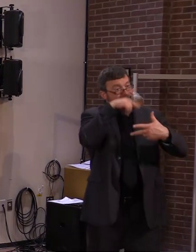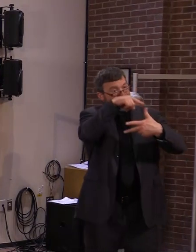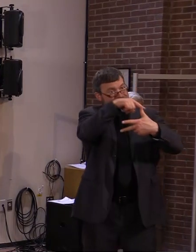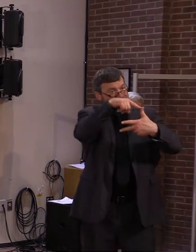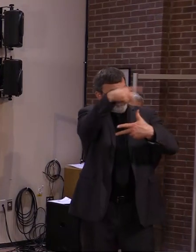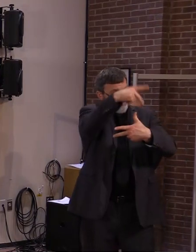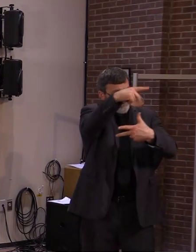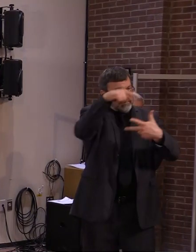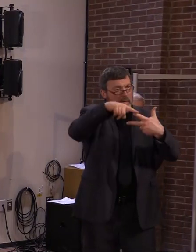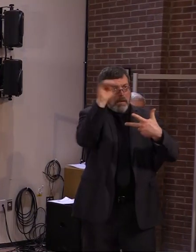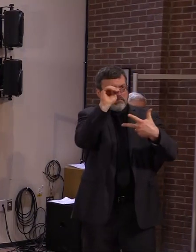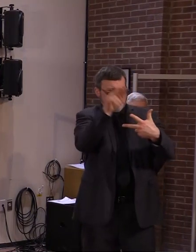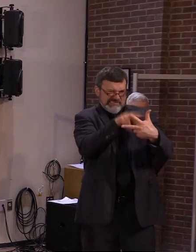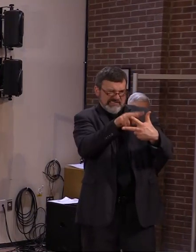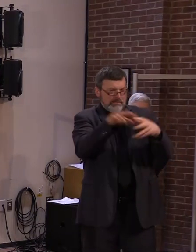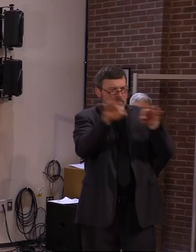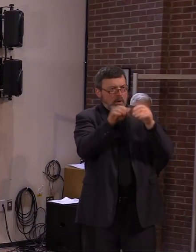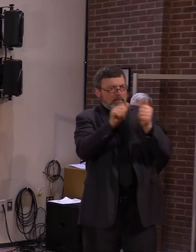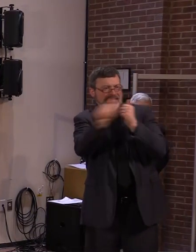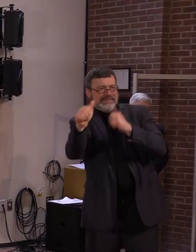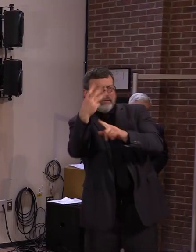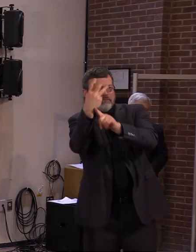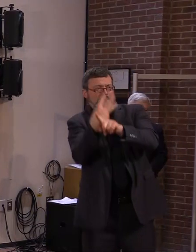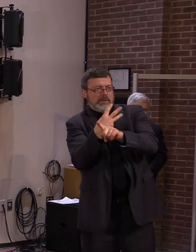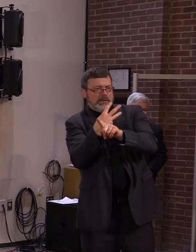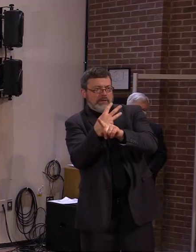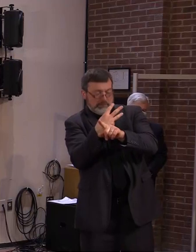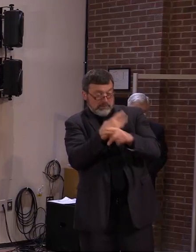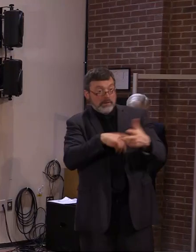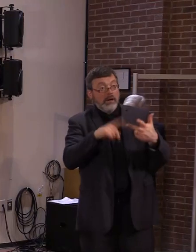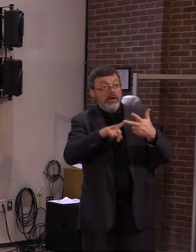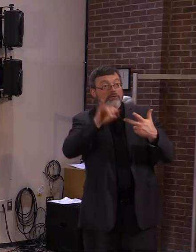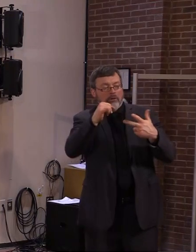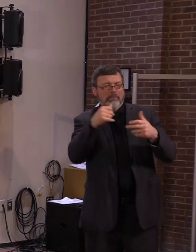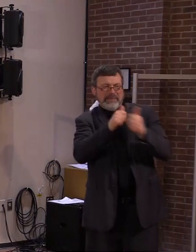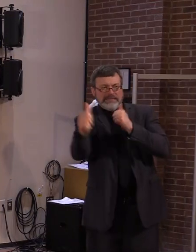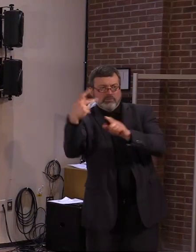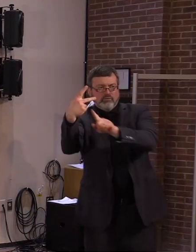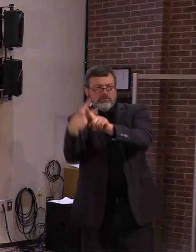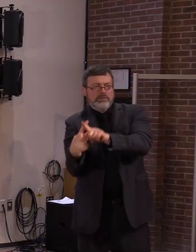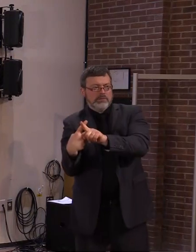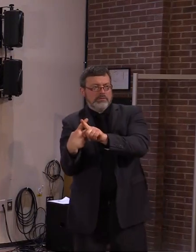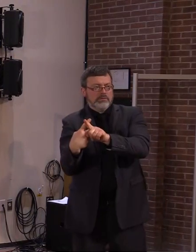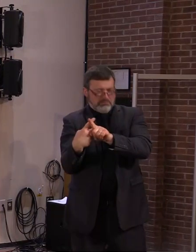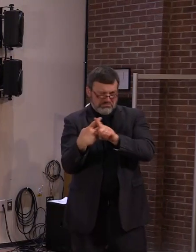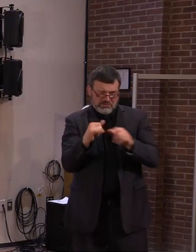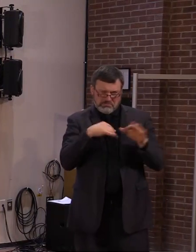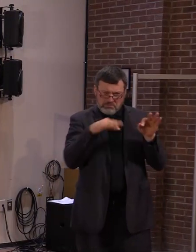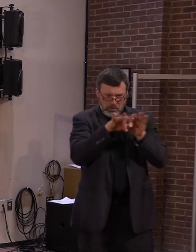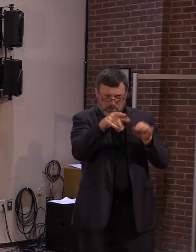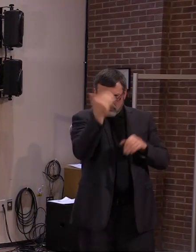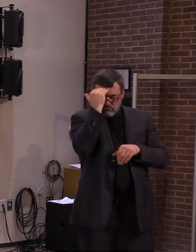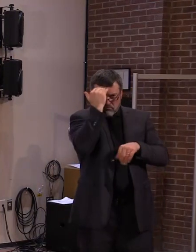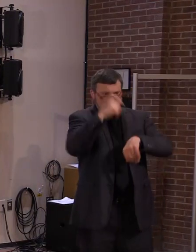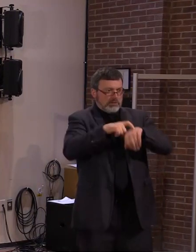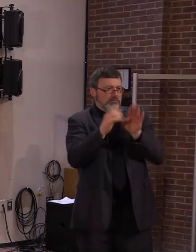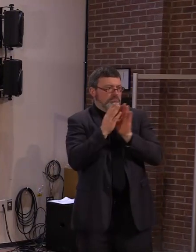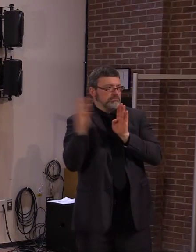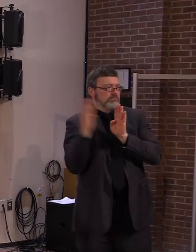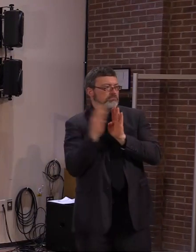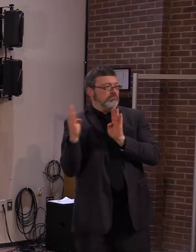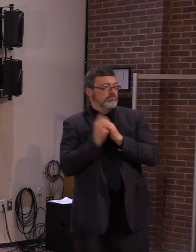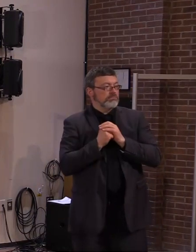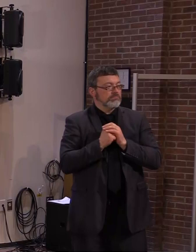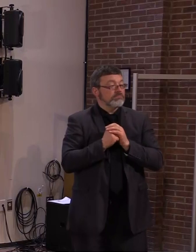6 months since your Pfizer or Moderna. I'm going to take this one step further and say this. If